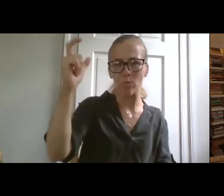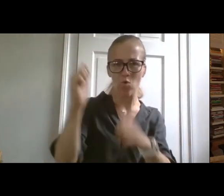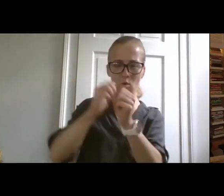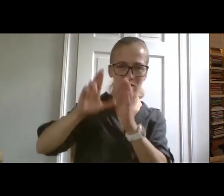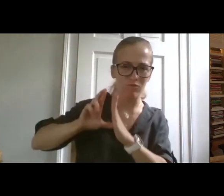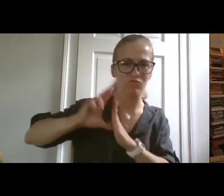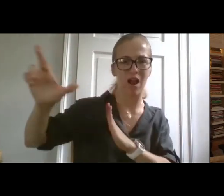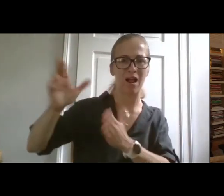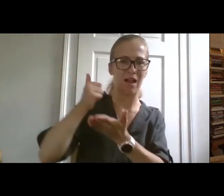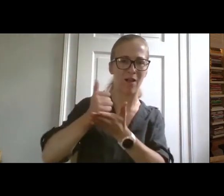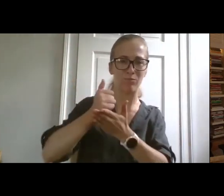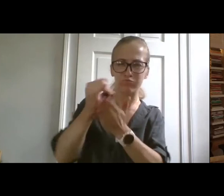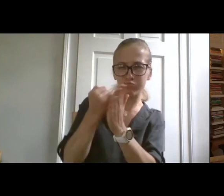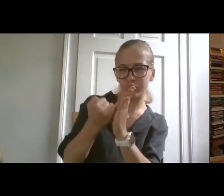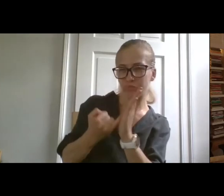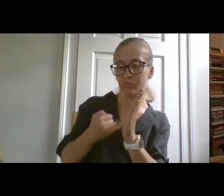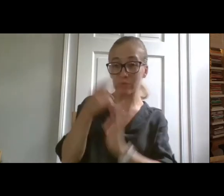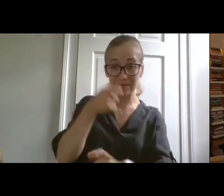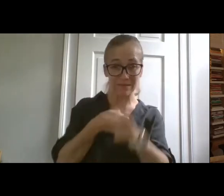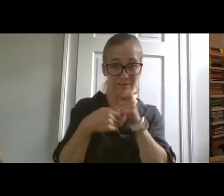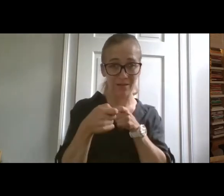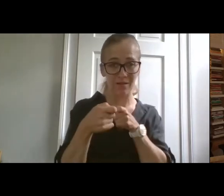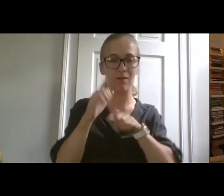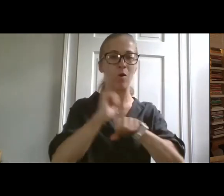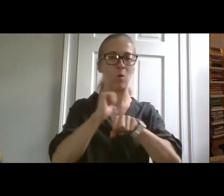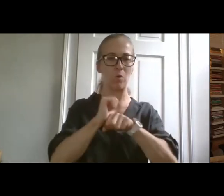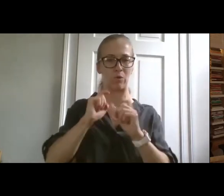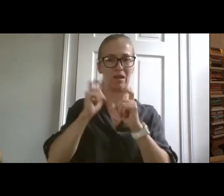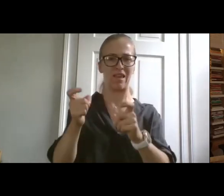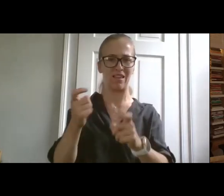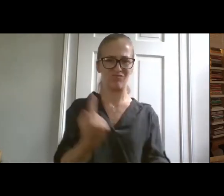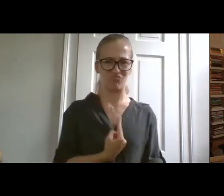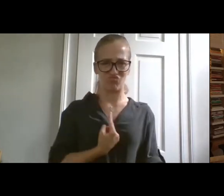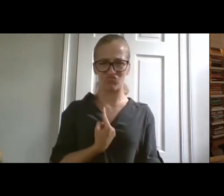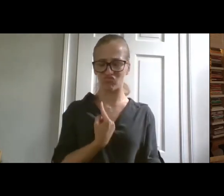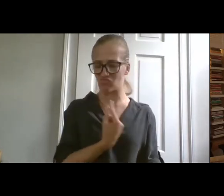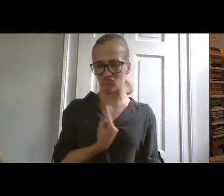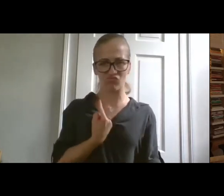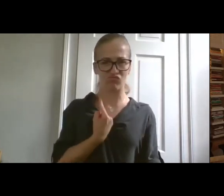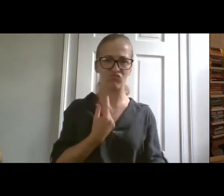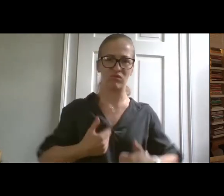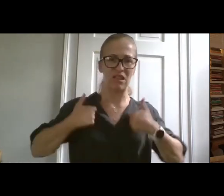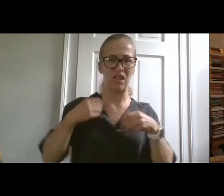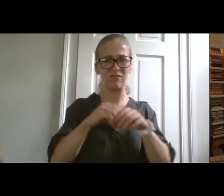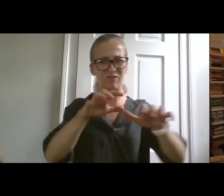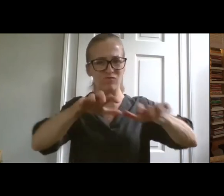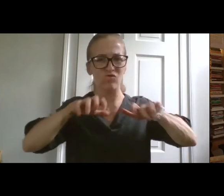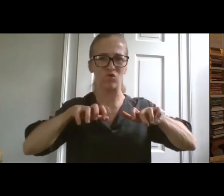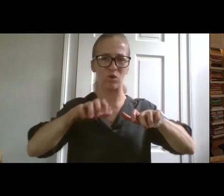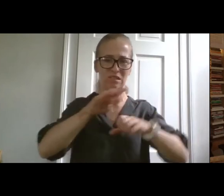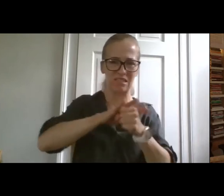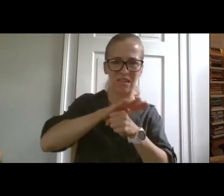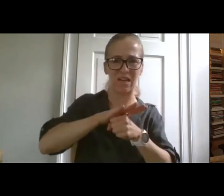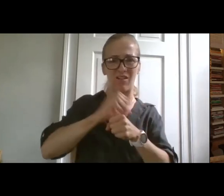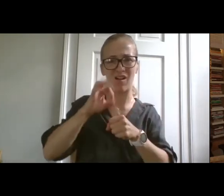helps design. Instead, work has given him a lonely life in a frozen suburb without